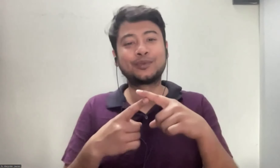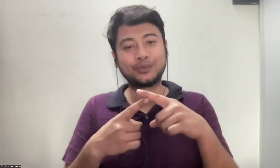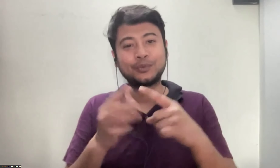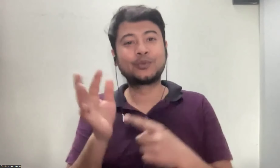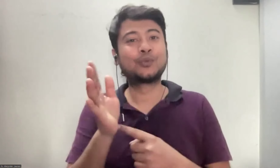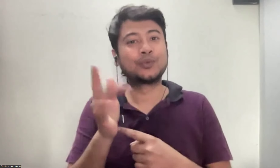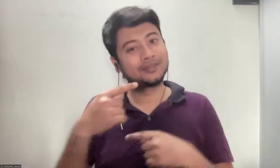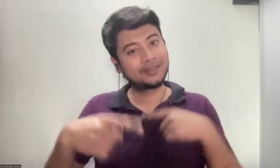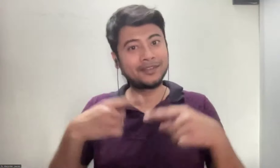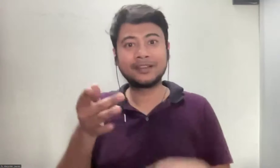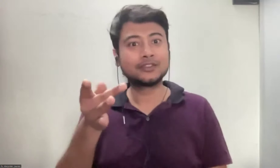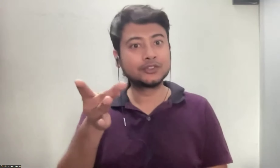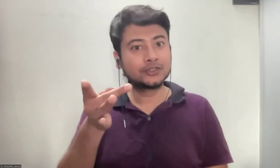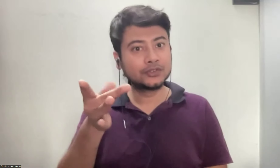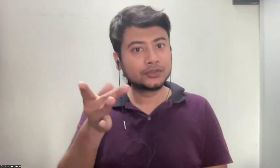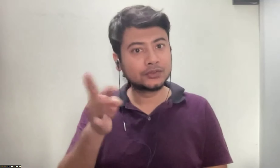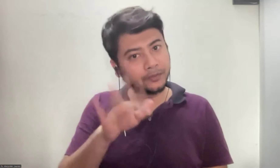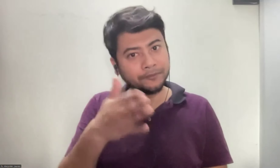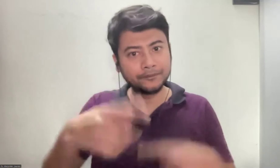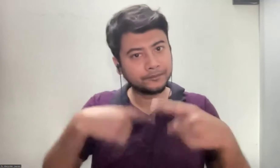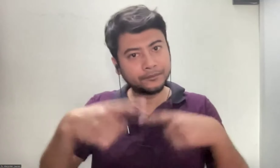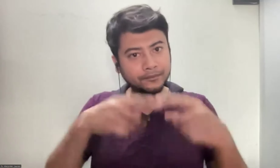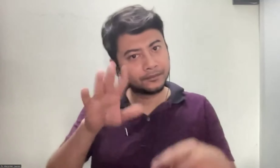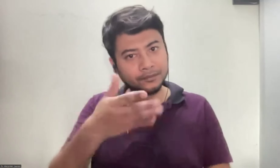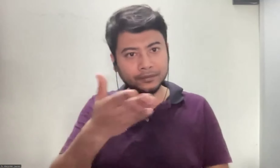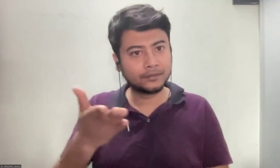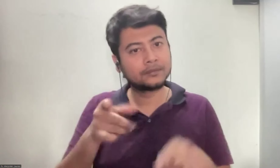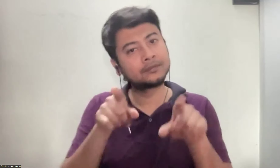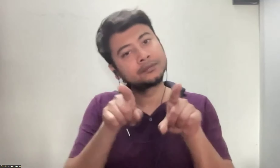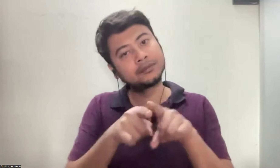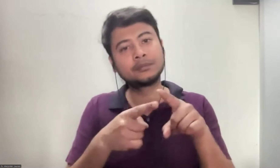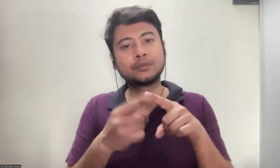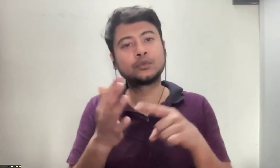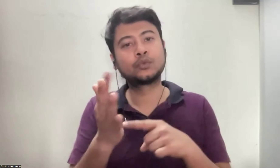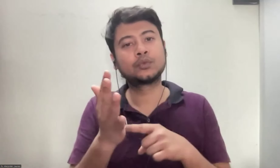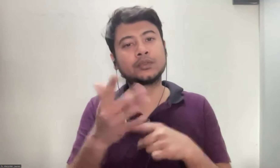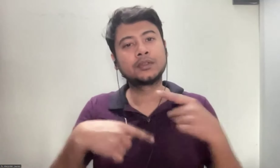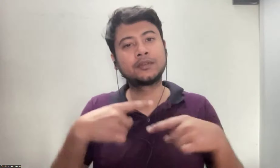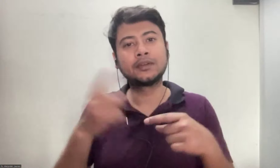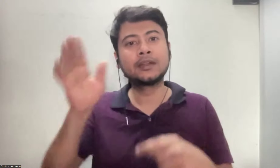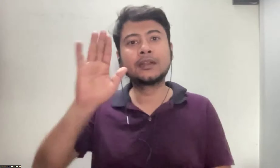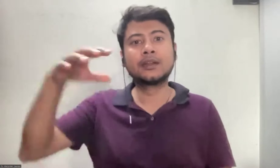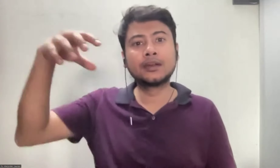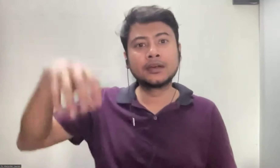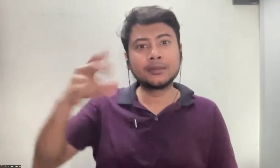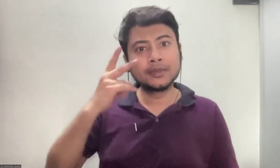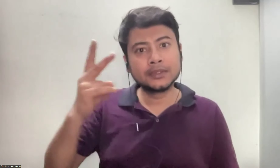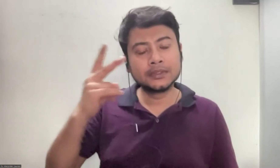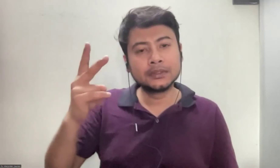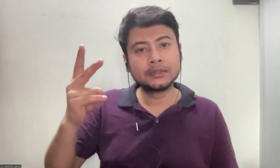in temples we do Tulsi Aarti every day? It becomes a part of our life. It is not 1 or 2 days. It is every